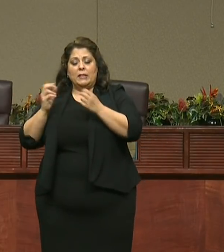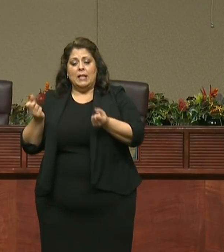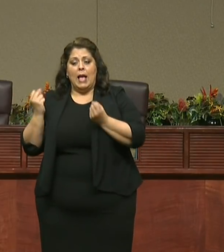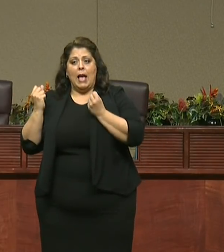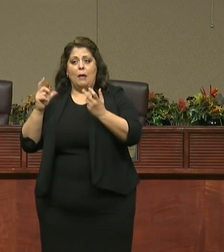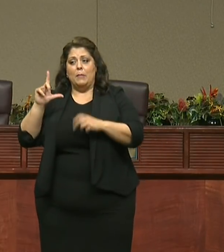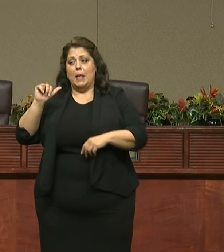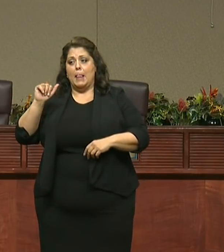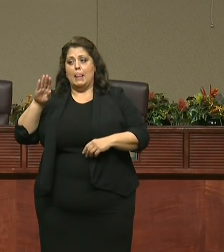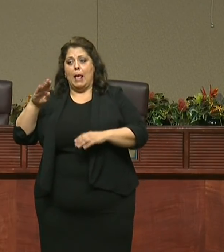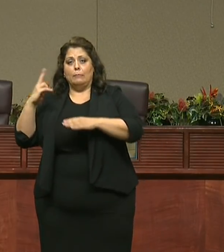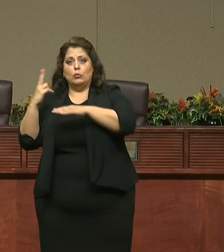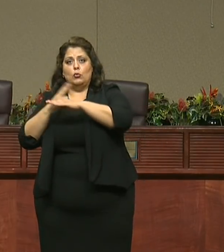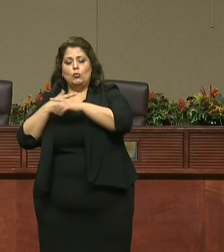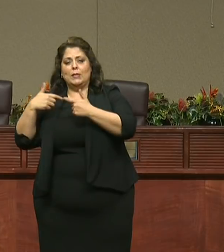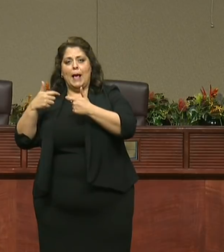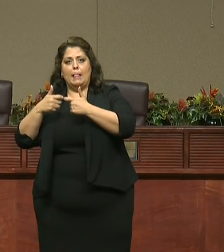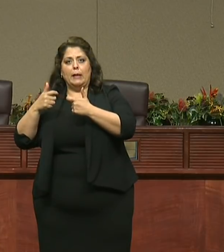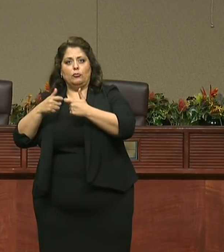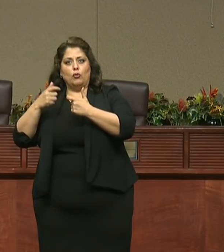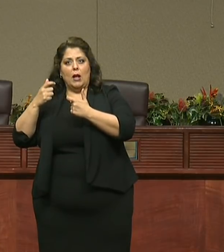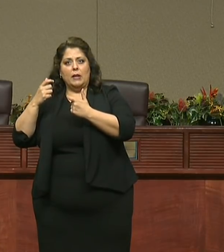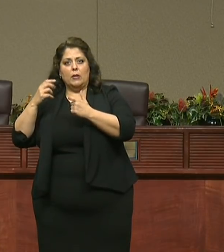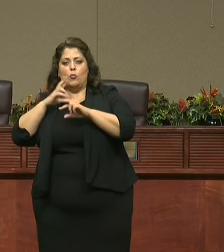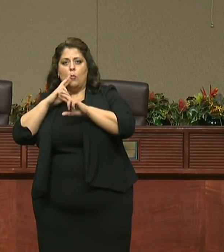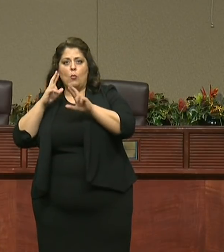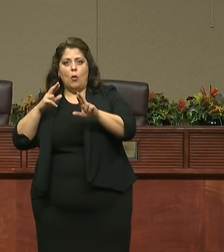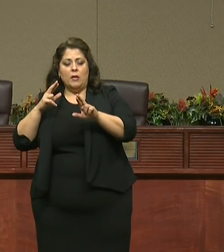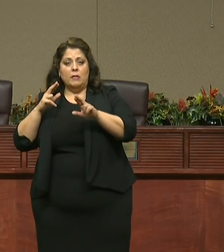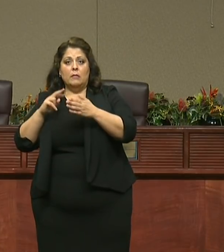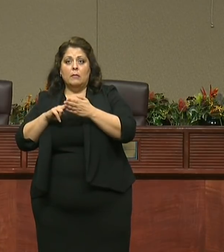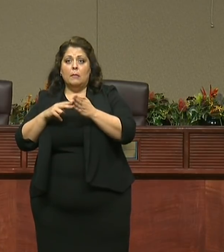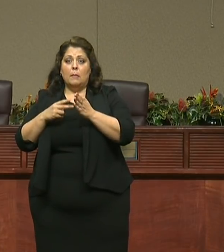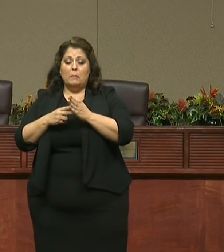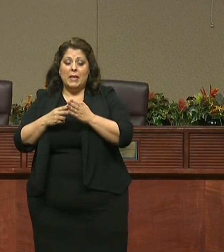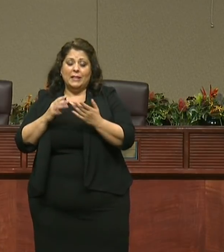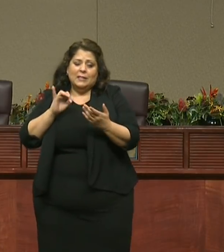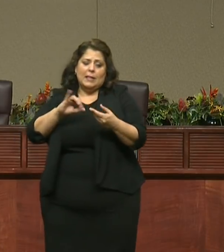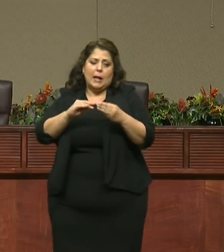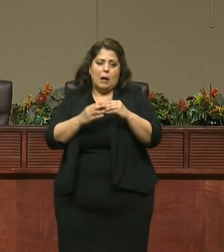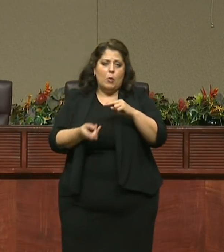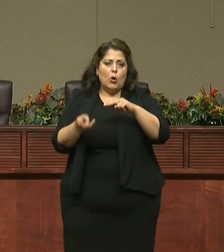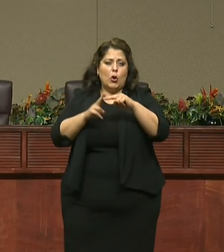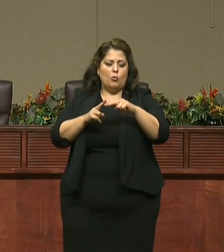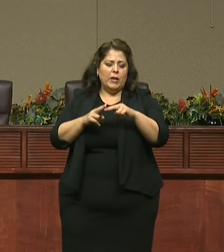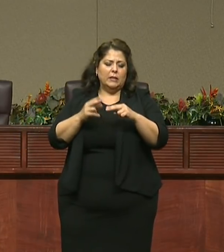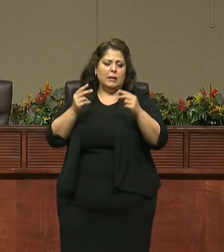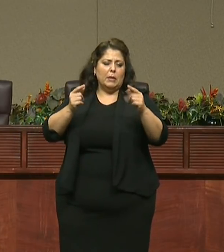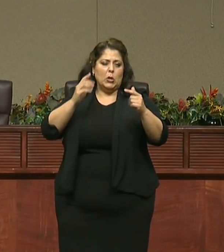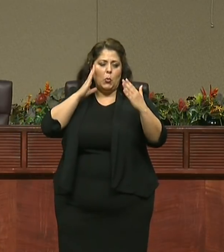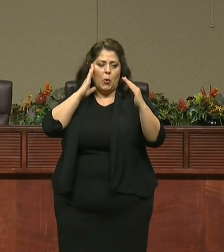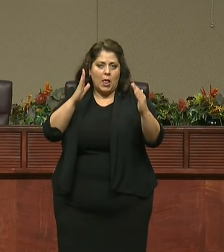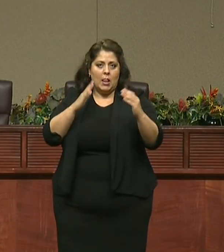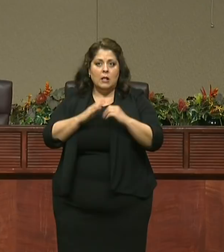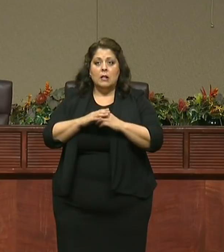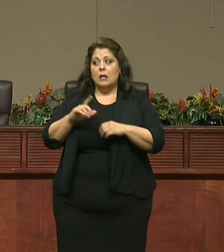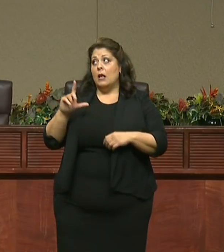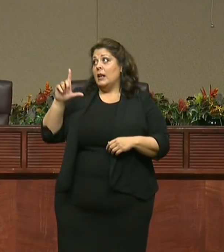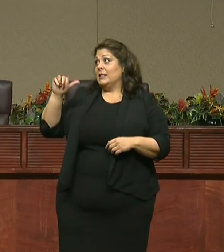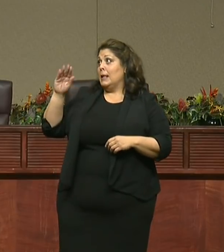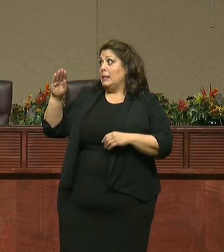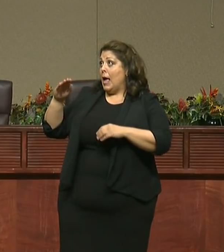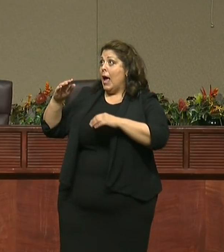reporting electronically. So that will increase the number immediately. As labs become online, the data gets to us